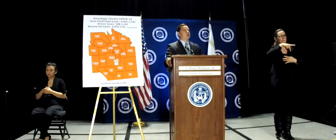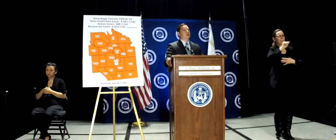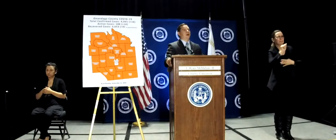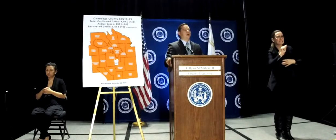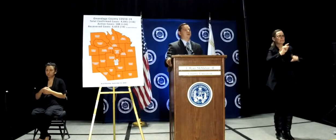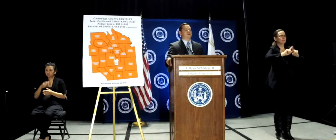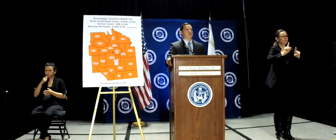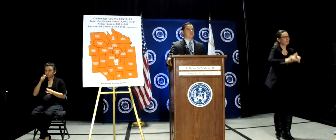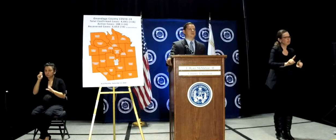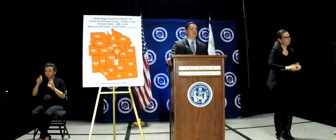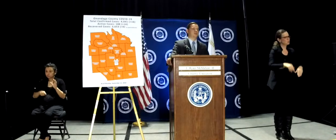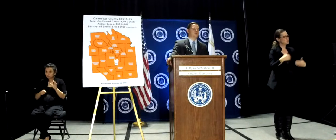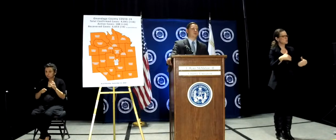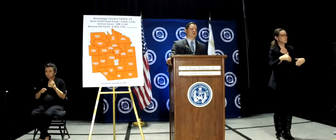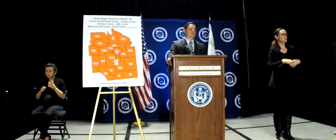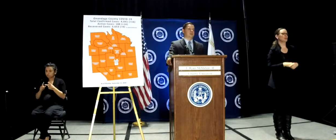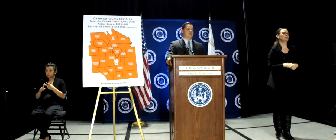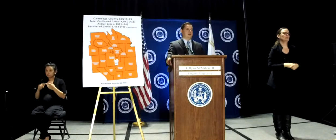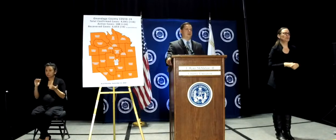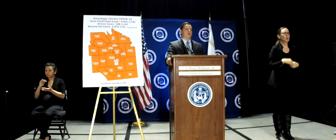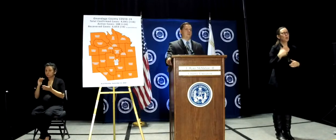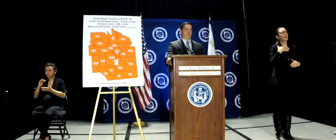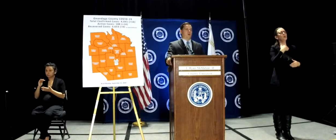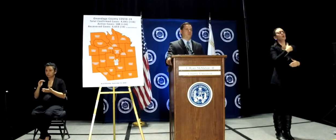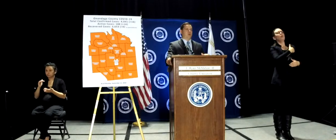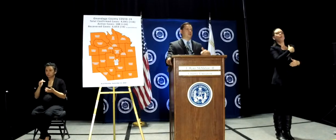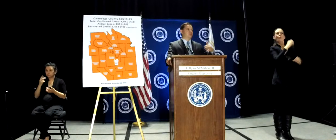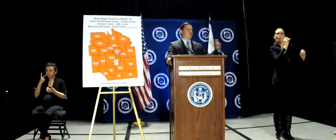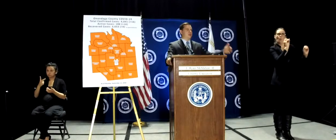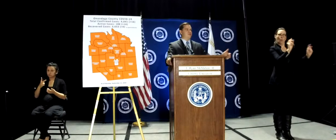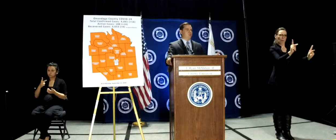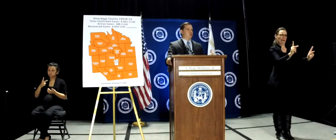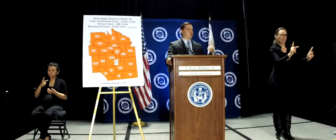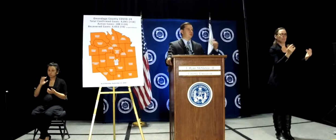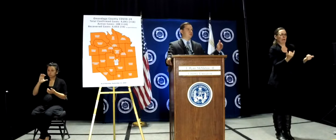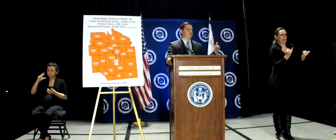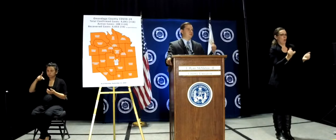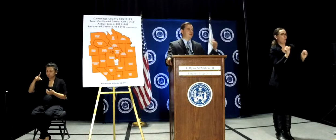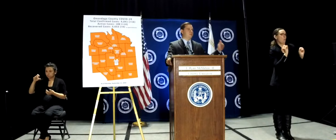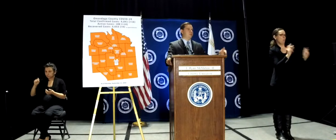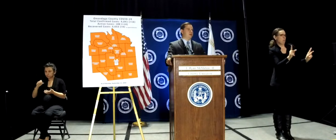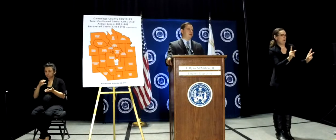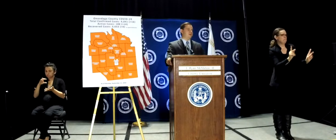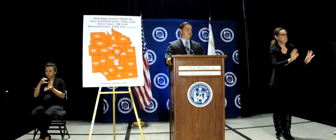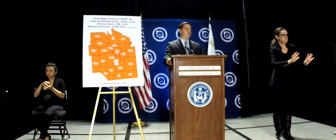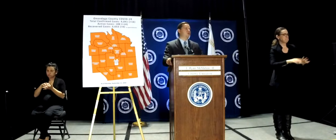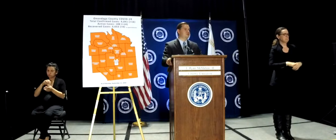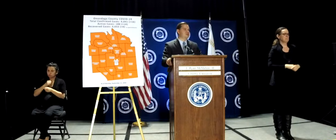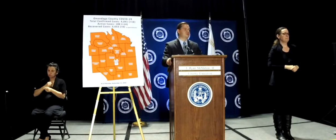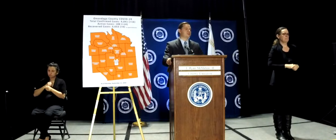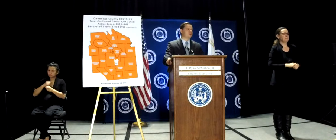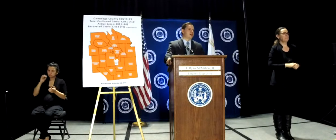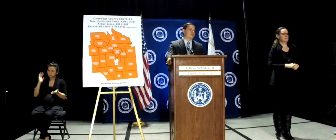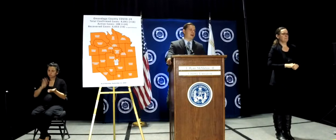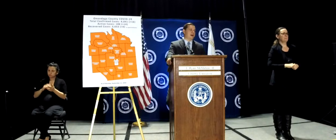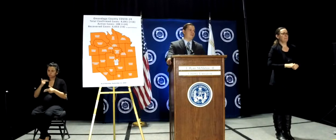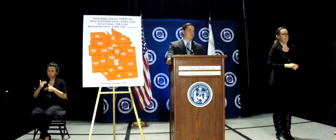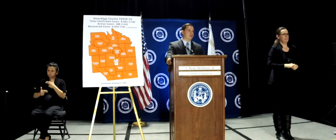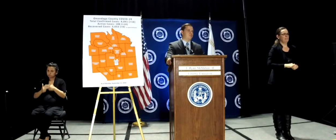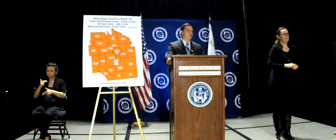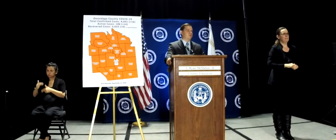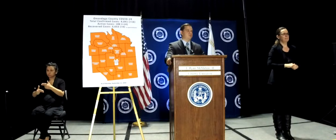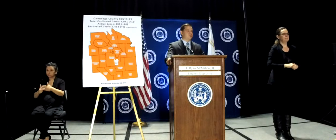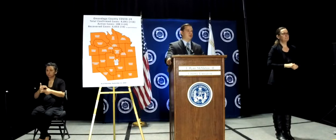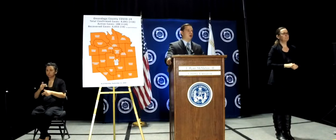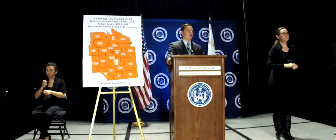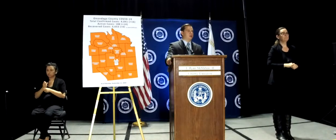low, then you'll see maybe more pressure for in-person type services, and then obviously